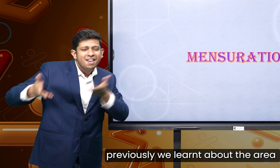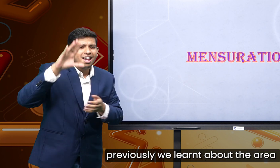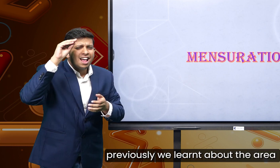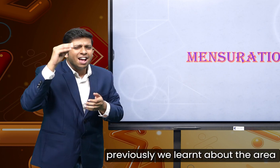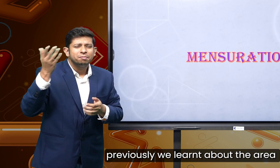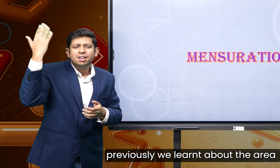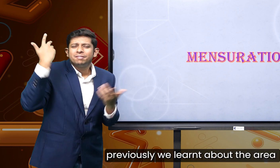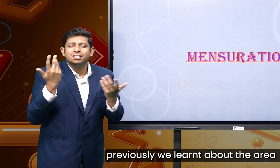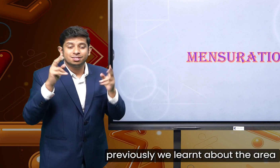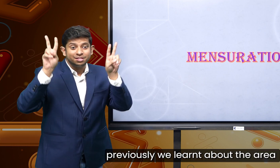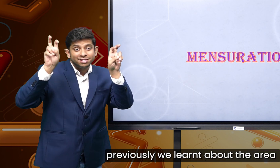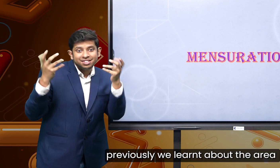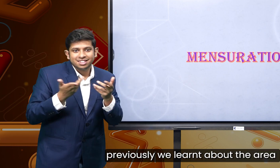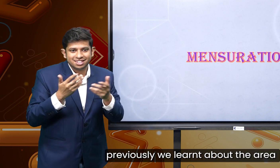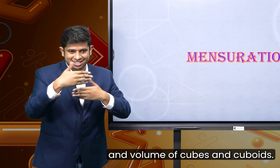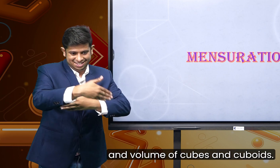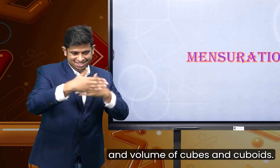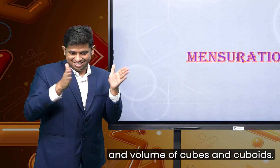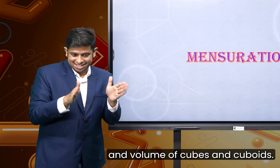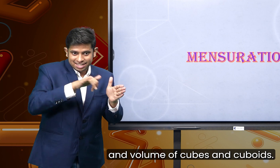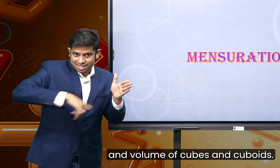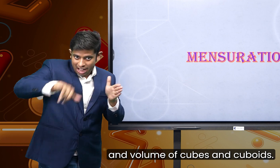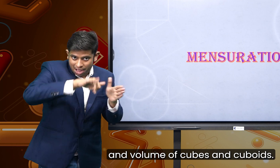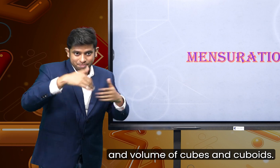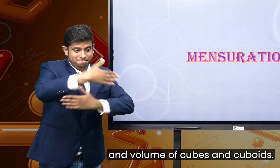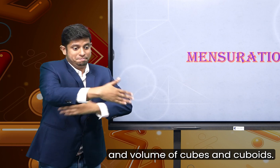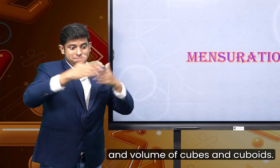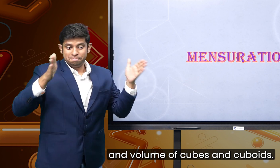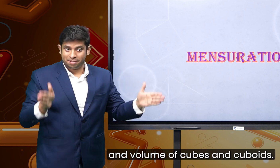Previously, we have learnt about the area and volume of cubes and cuboids.